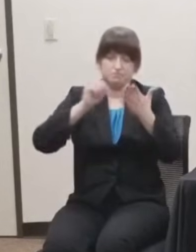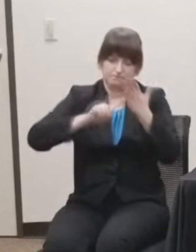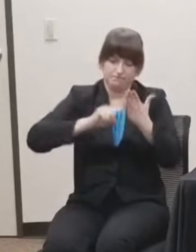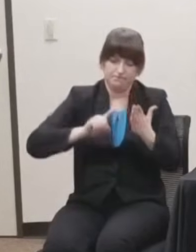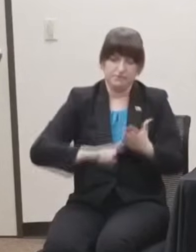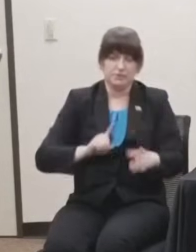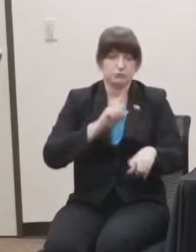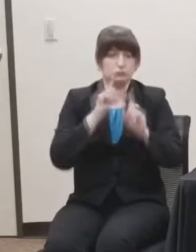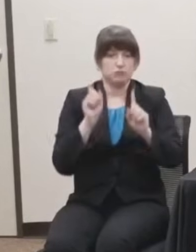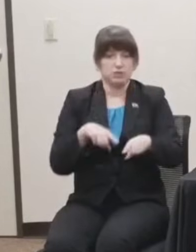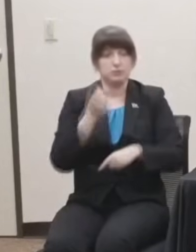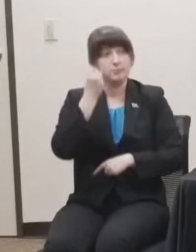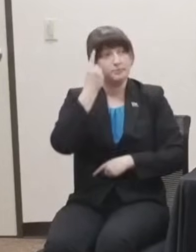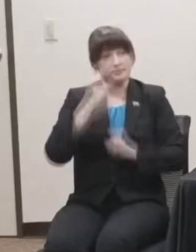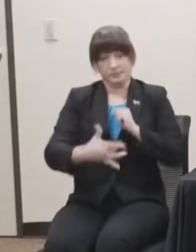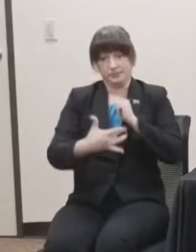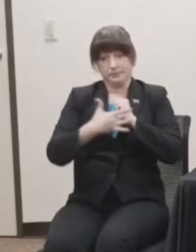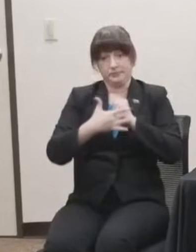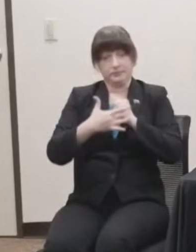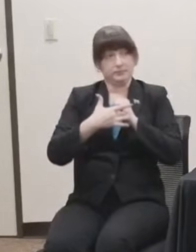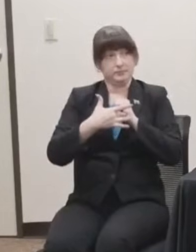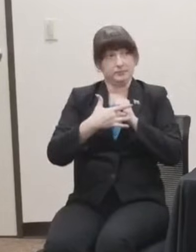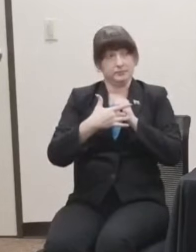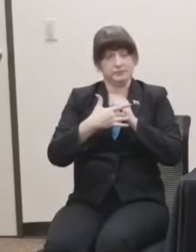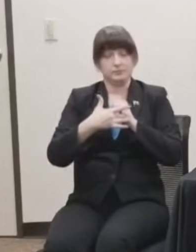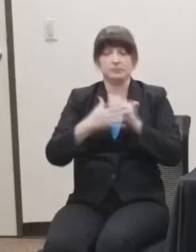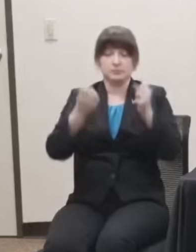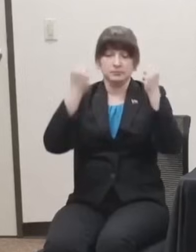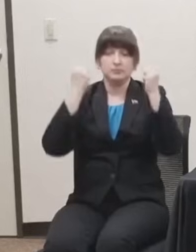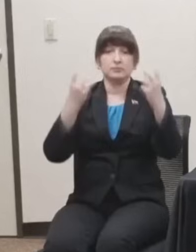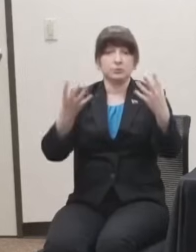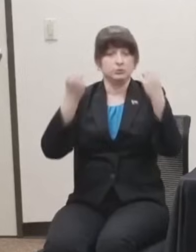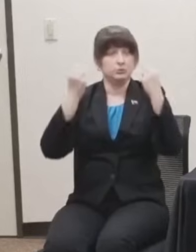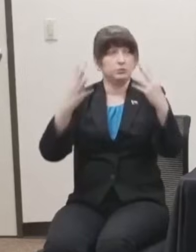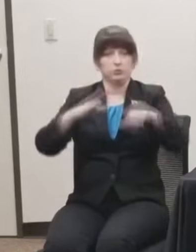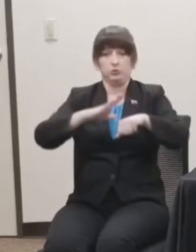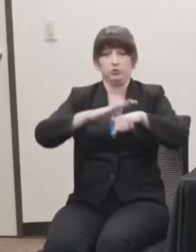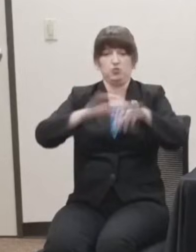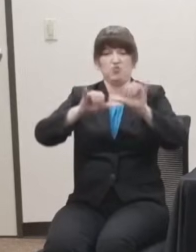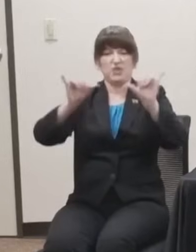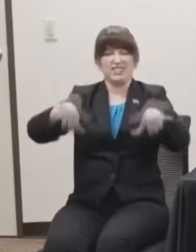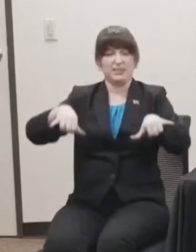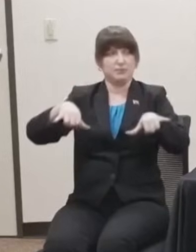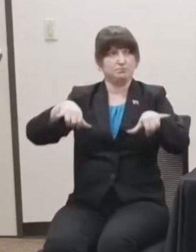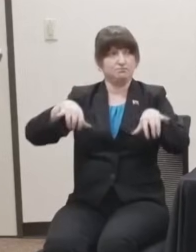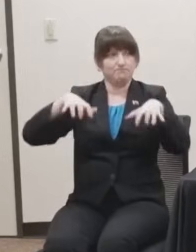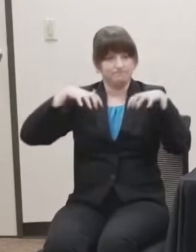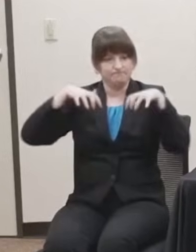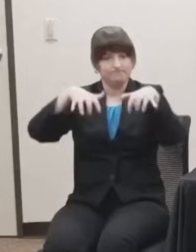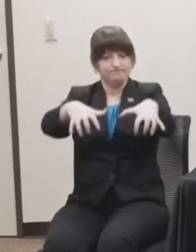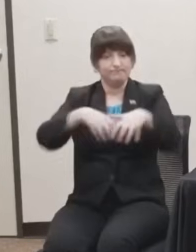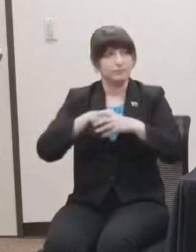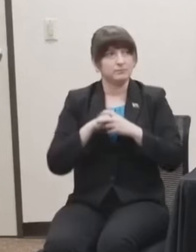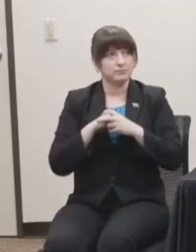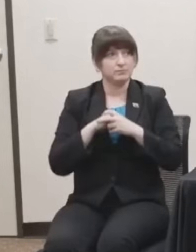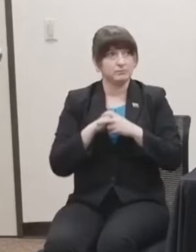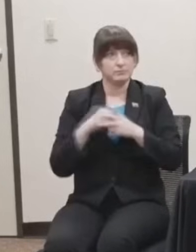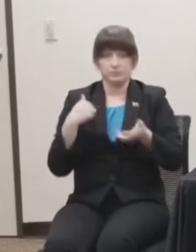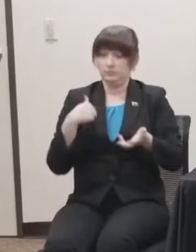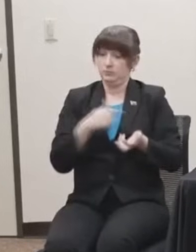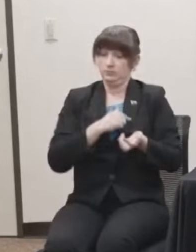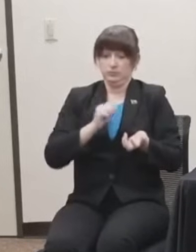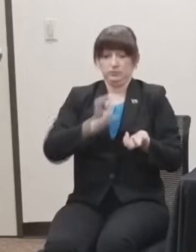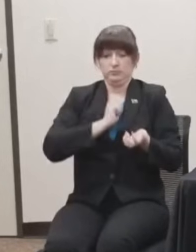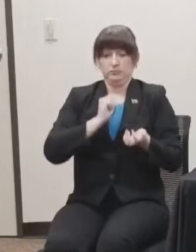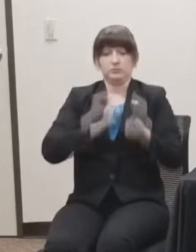a technical perspective, there are multiple warning systems that are out there. And all of us can choose to sign up for